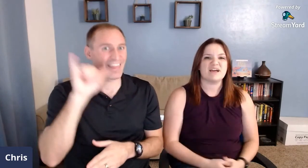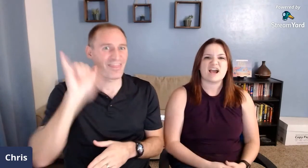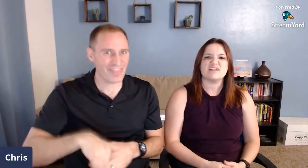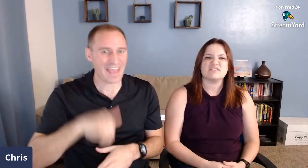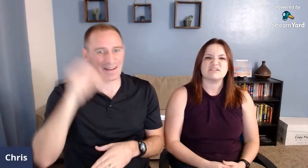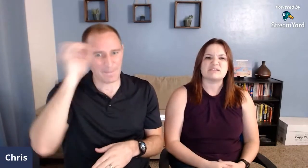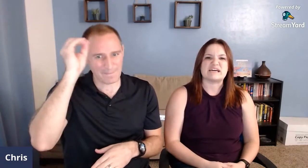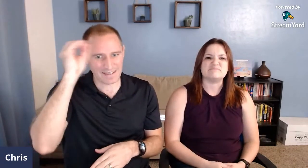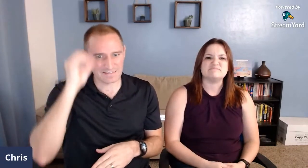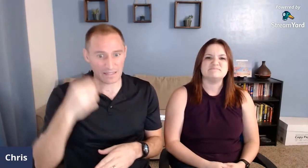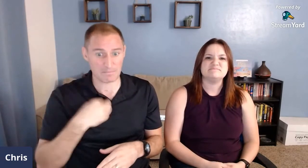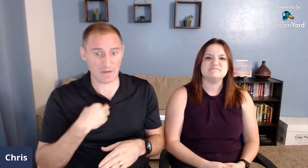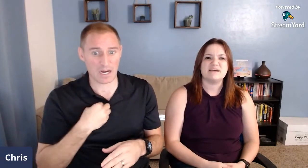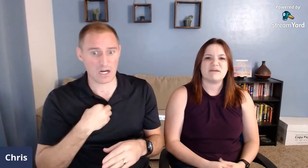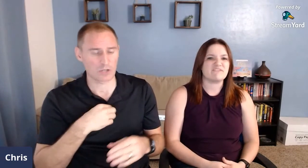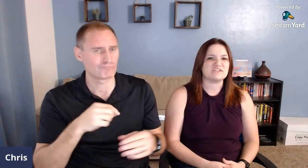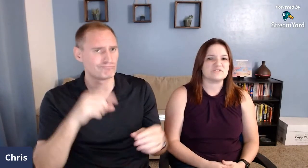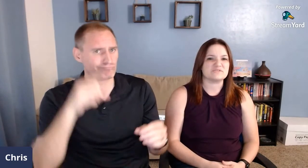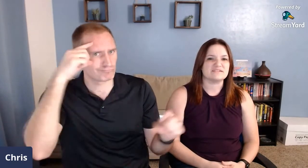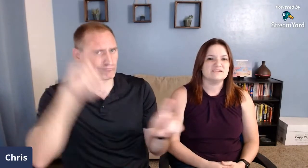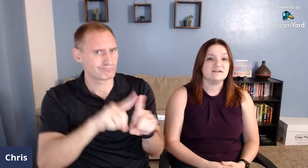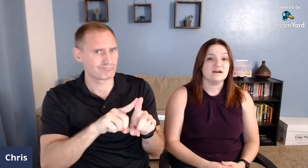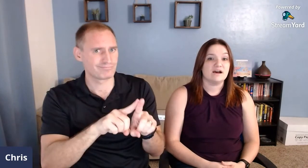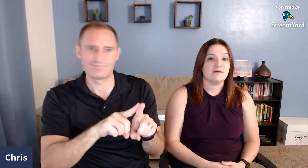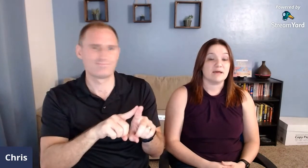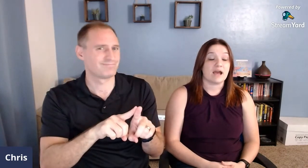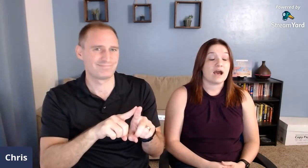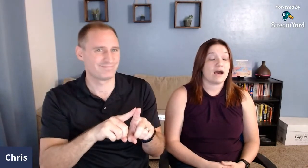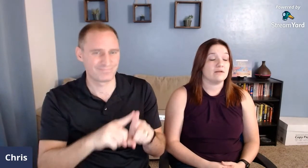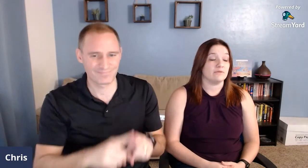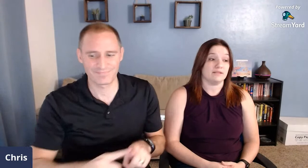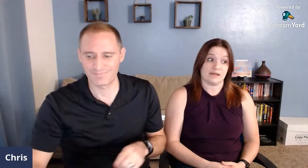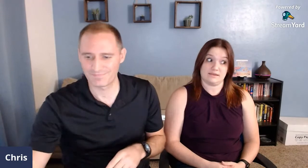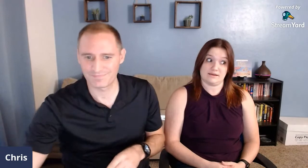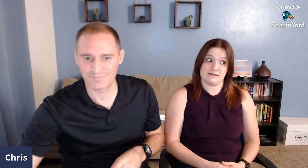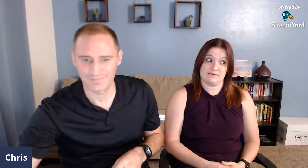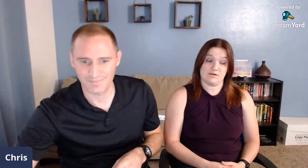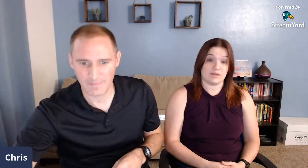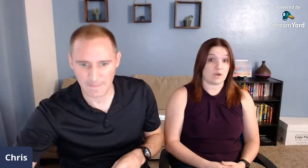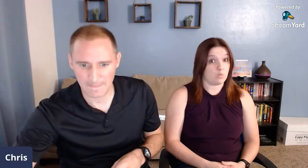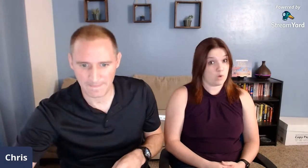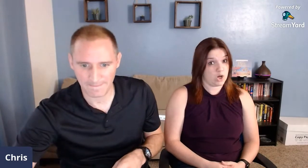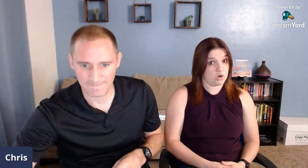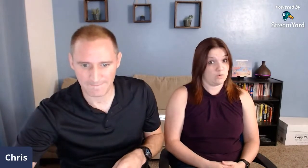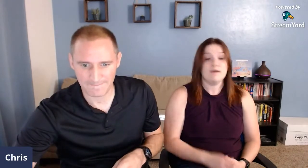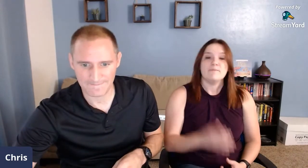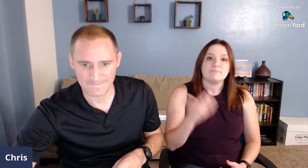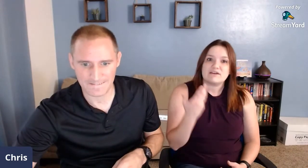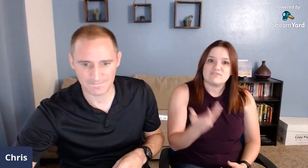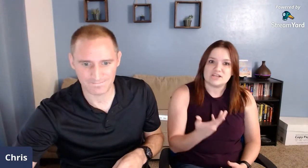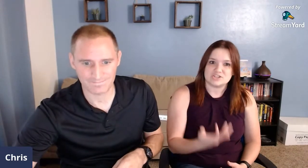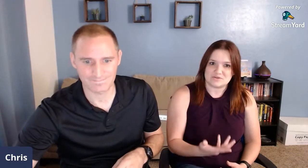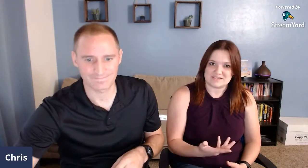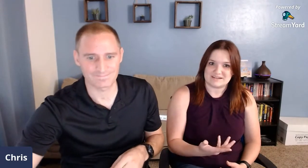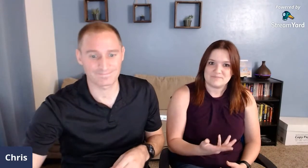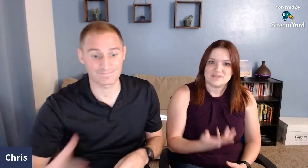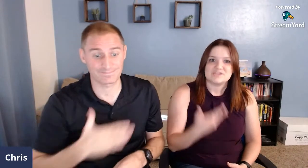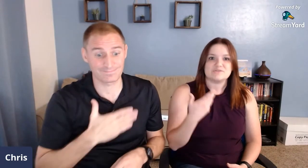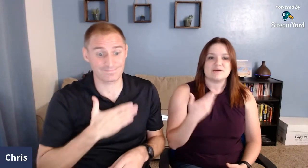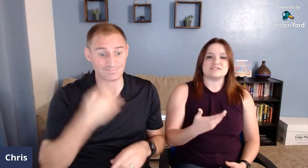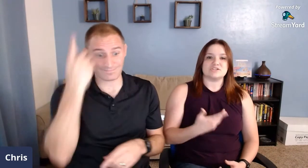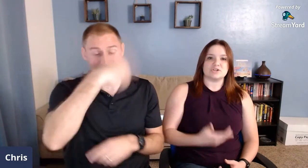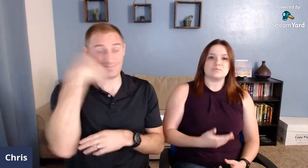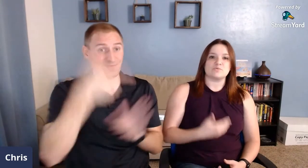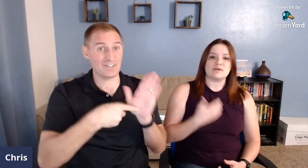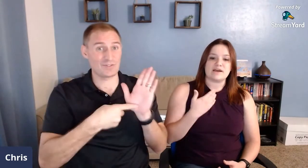If I'm like, I don't agree with that, my face shows it. I'm like, I don't like that, or like, whoa, my face shows it.